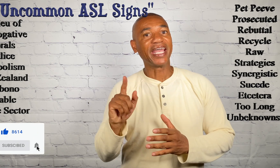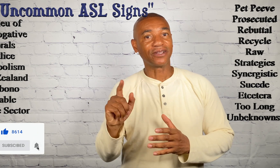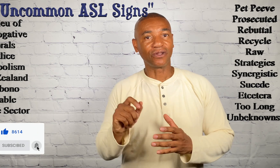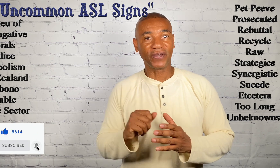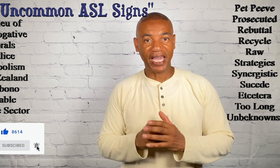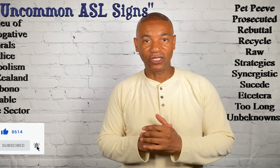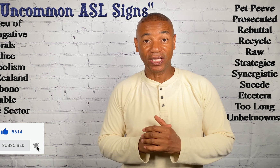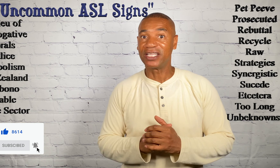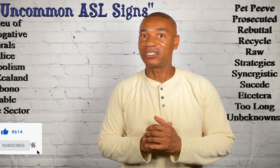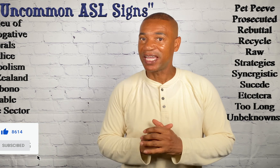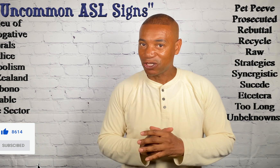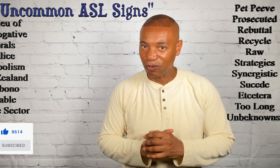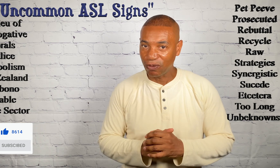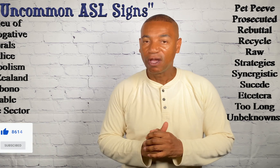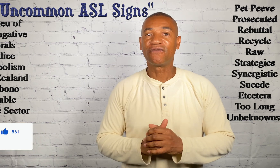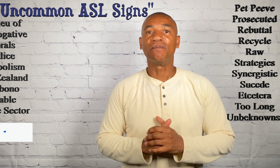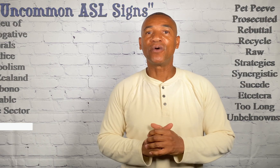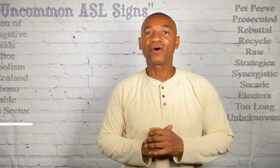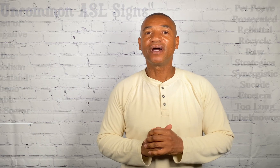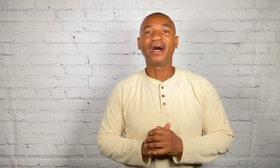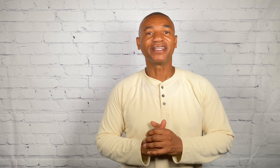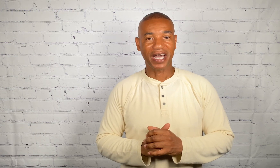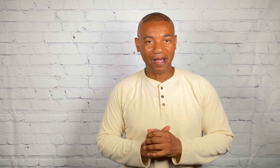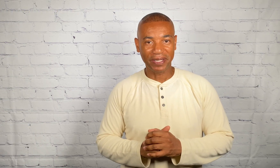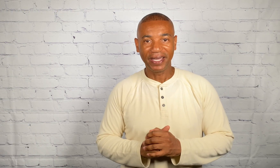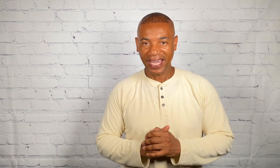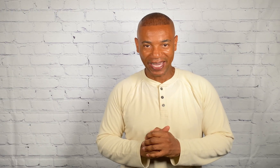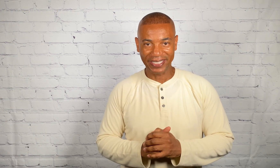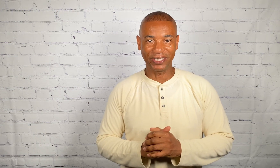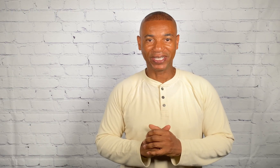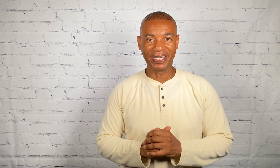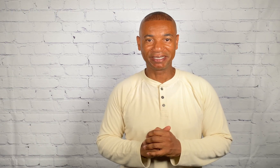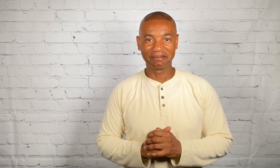the notification, and stay tuned for more uncommon ASL signs.